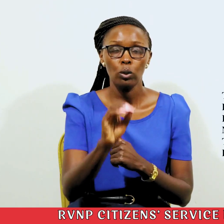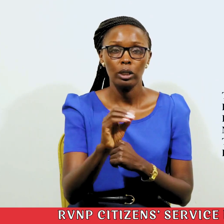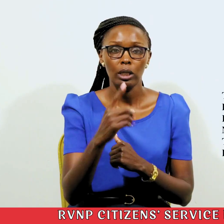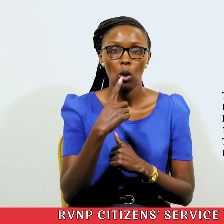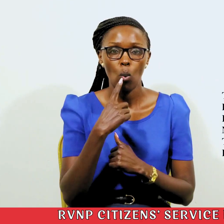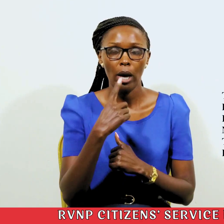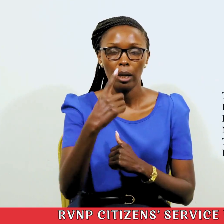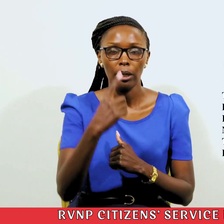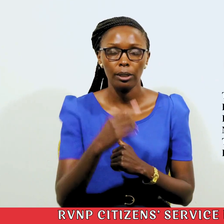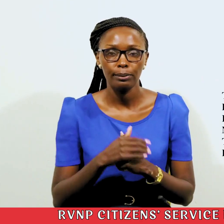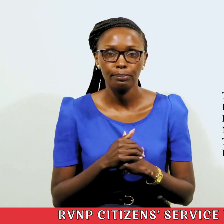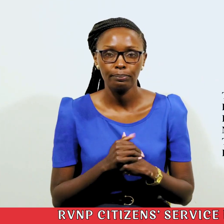2100,